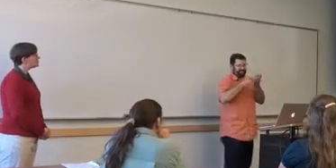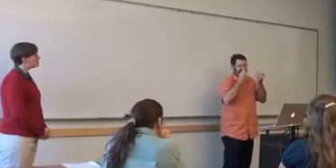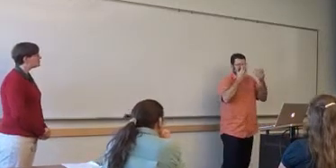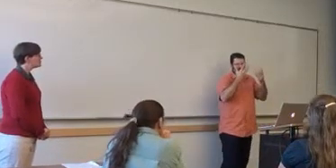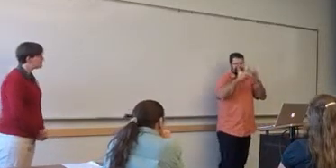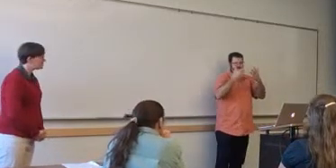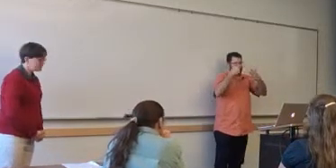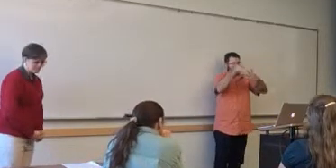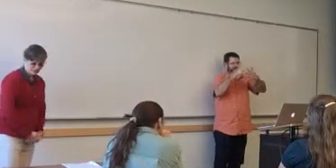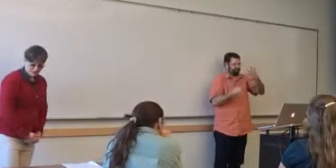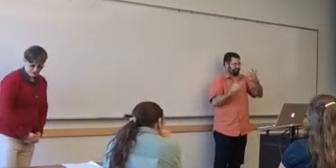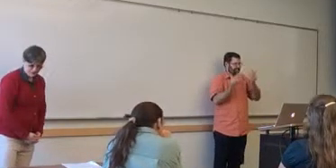So